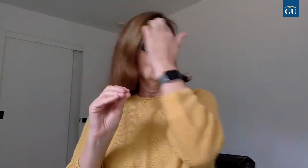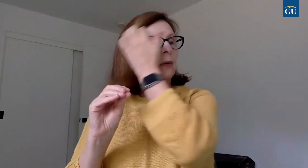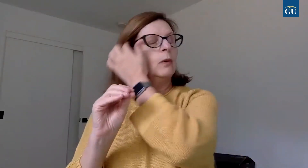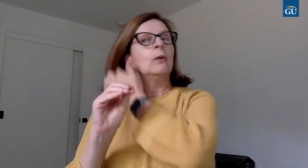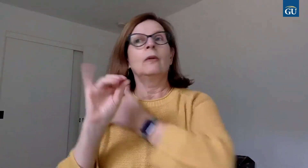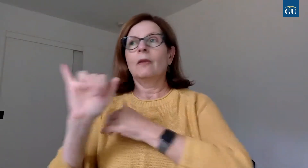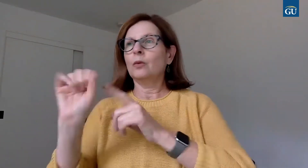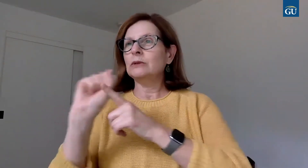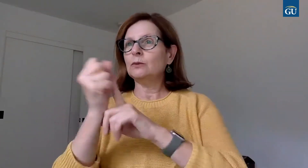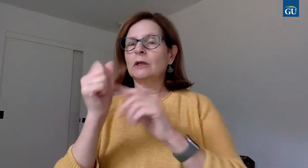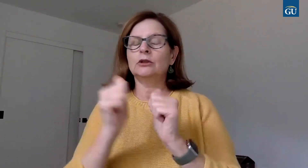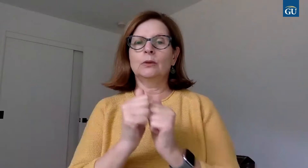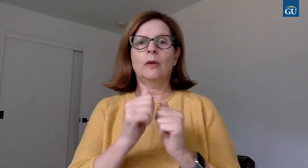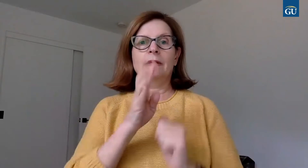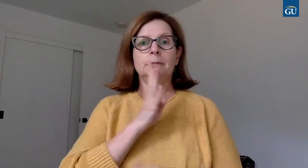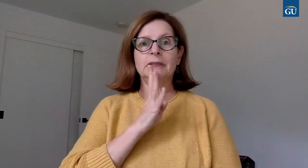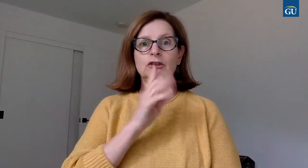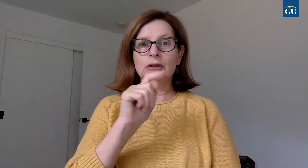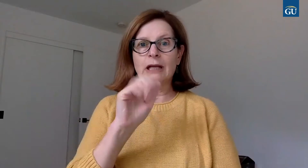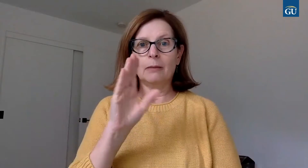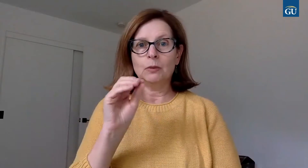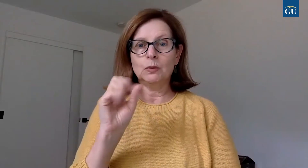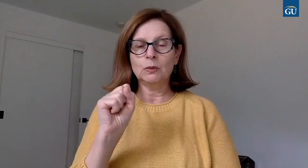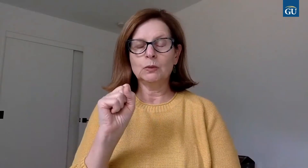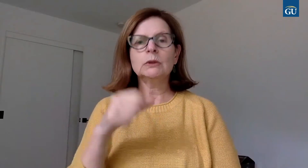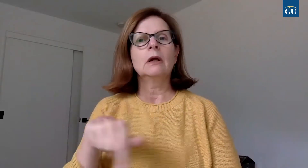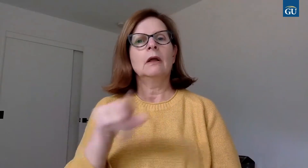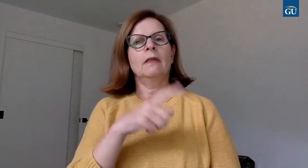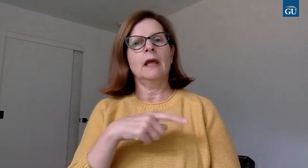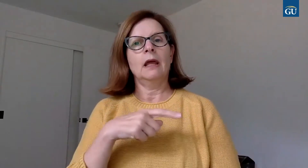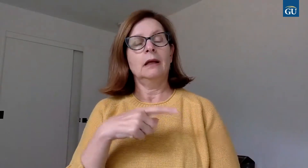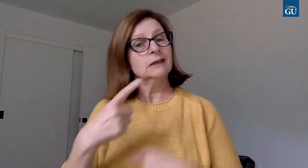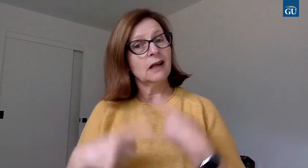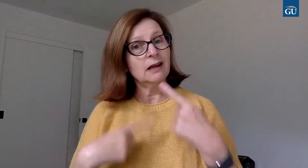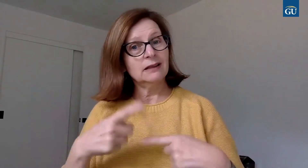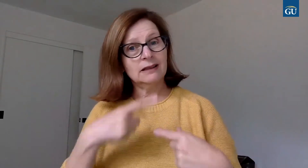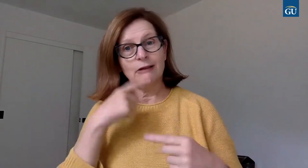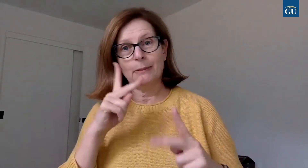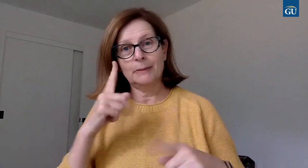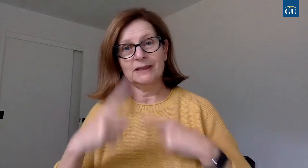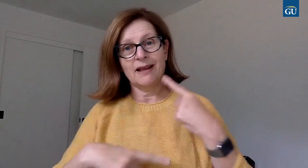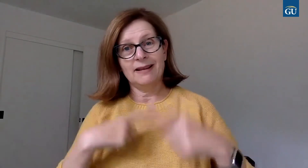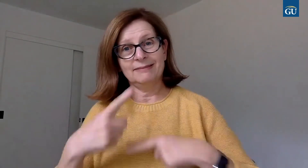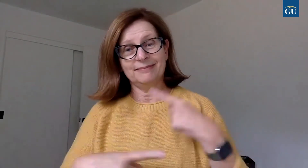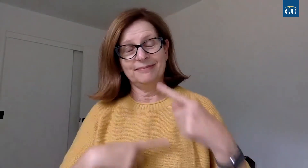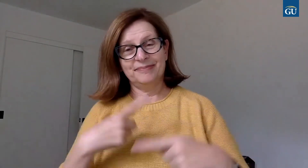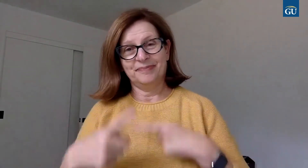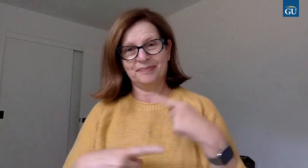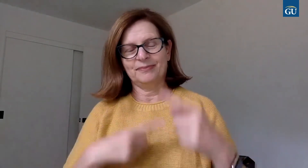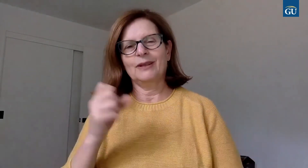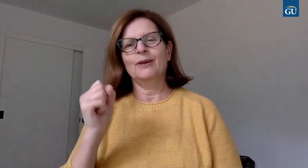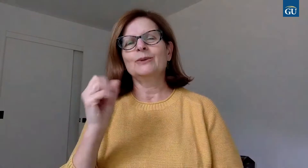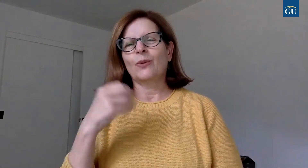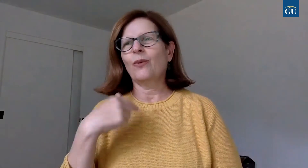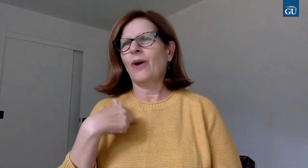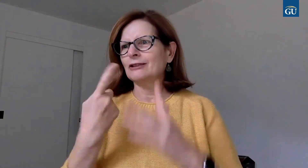So in the cases of these speech taboos, the hearing Aboriginals actually sign. So, I started